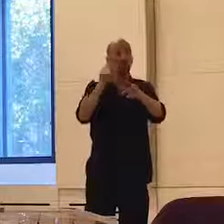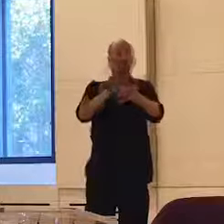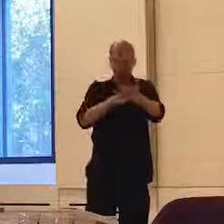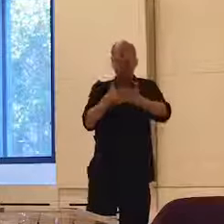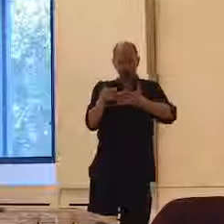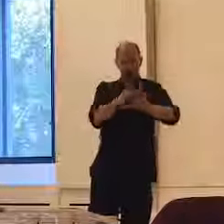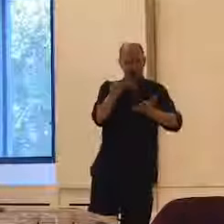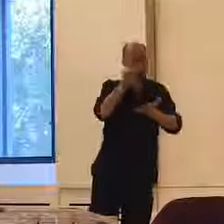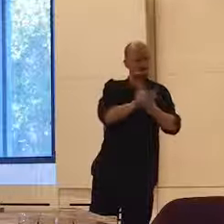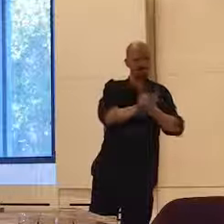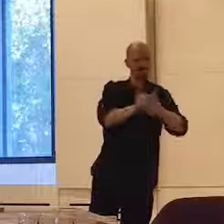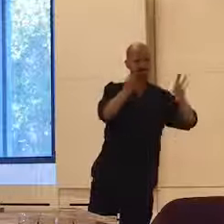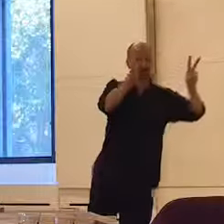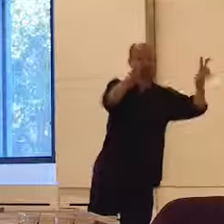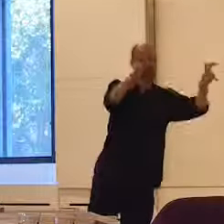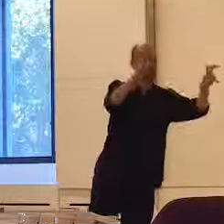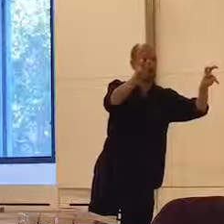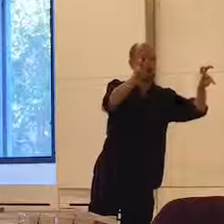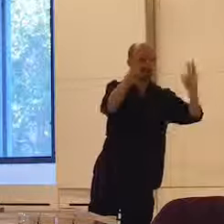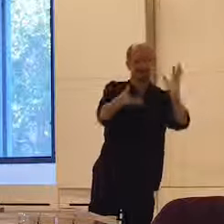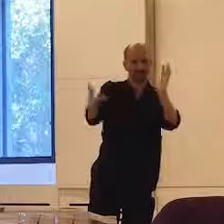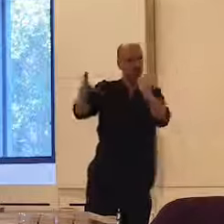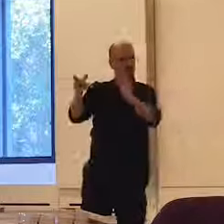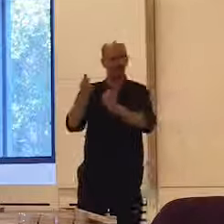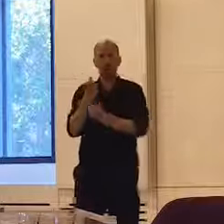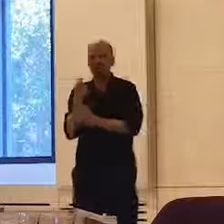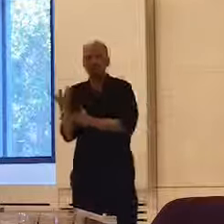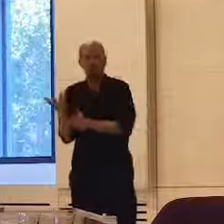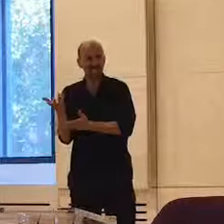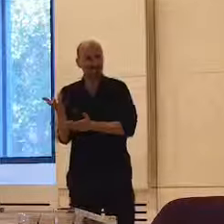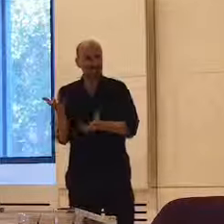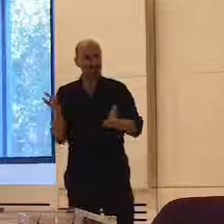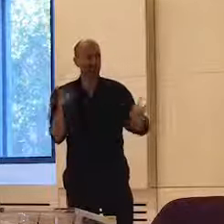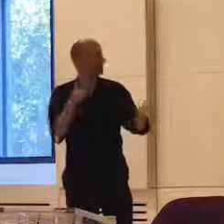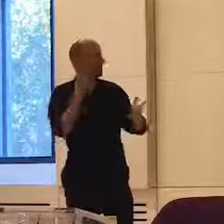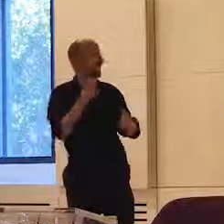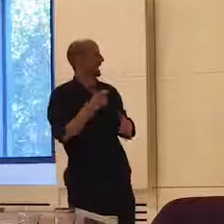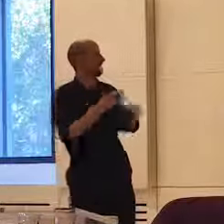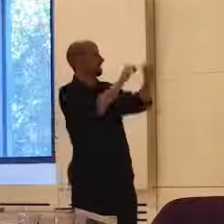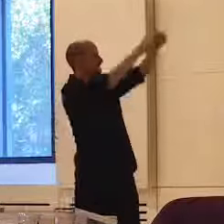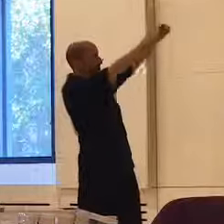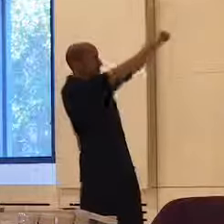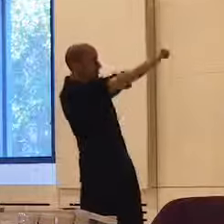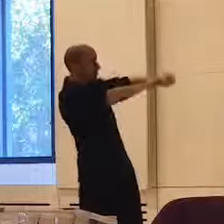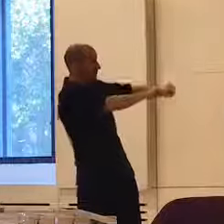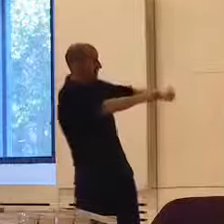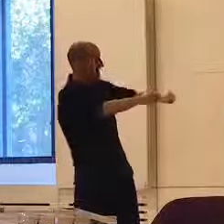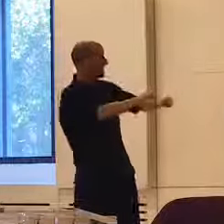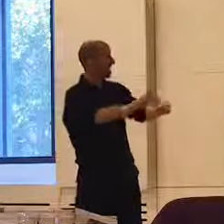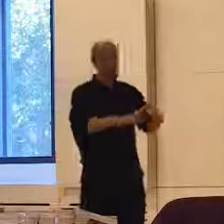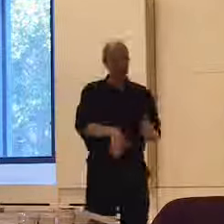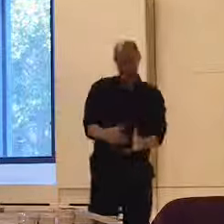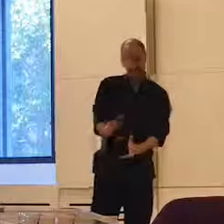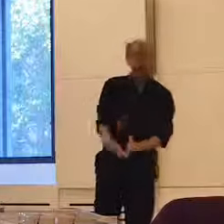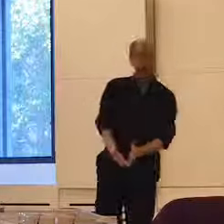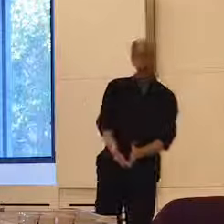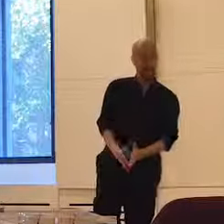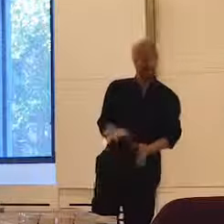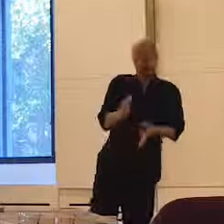can make up the vocabulary, but you can, if you have a topic, you can kind of make stuff up and work down that